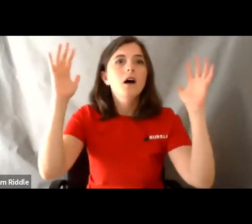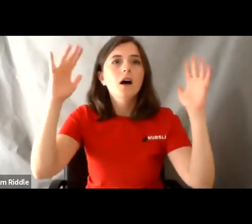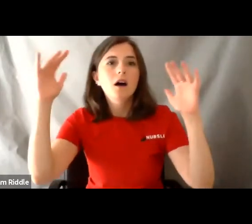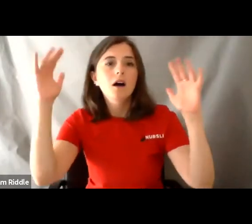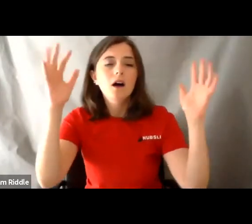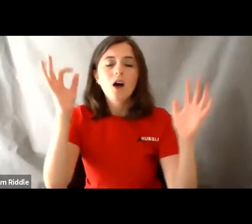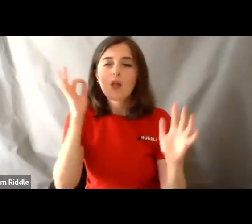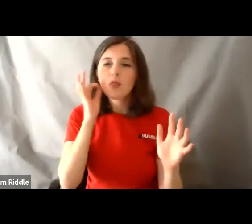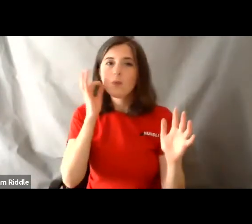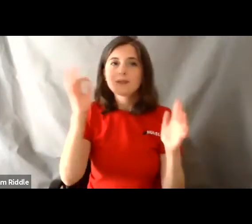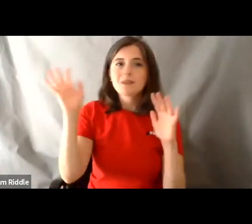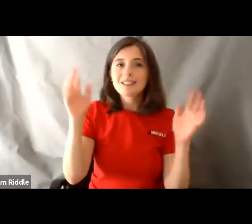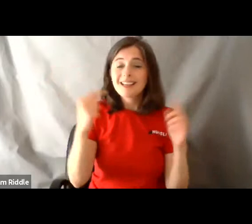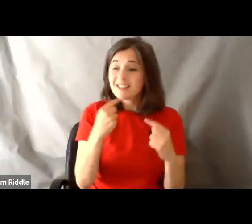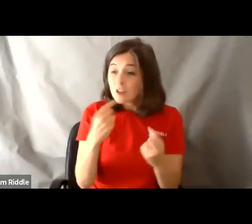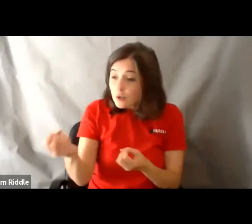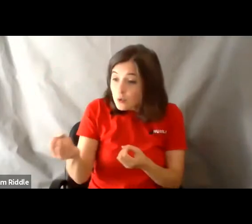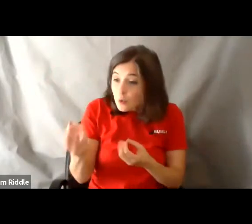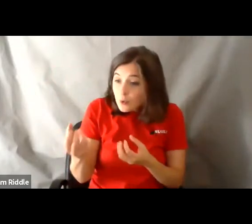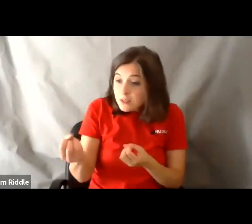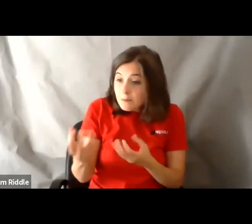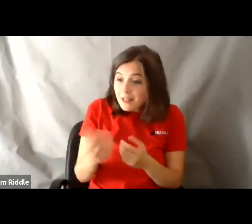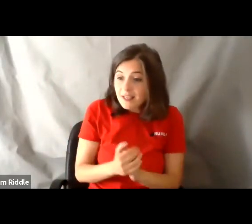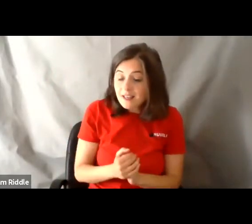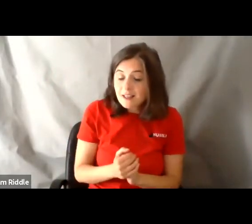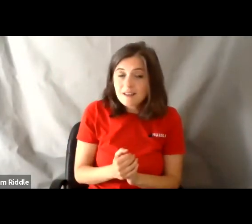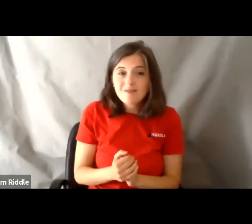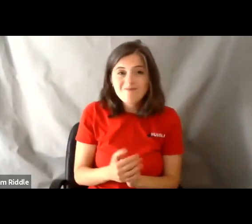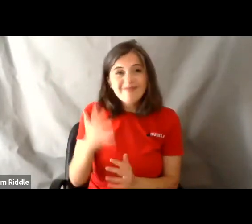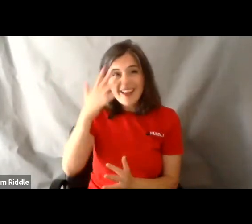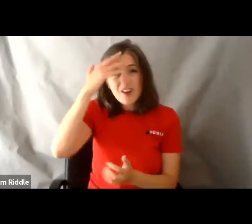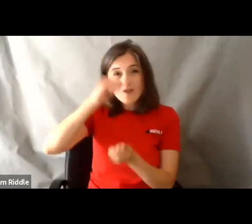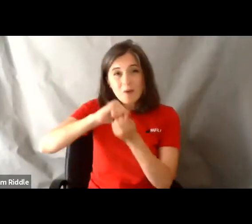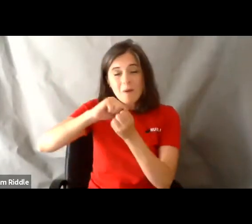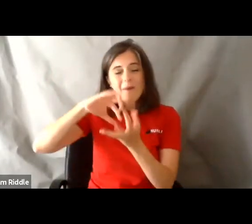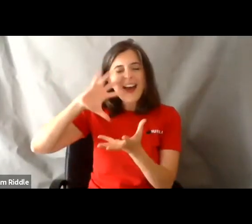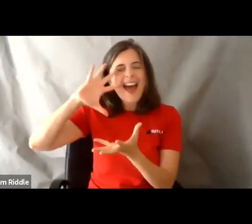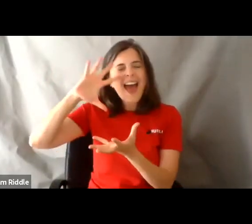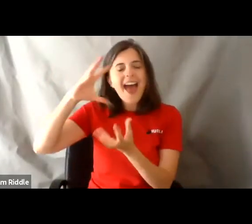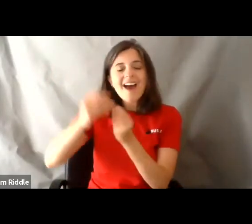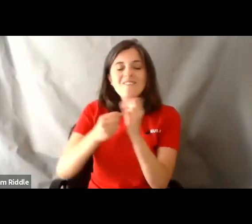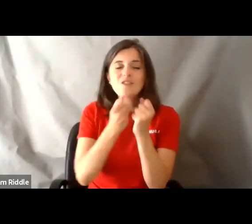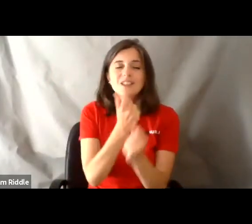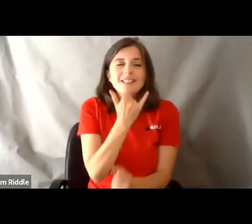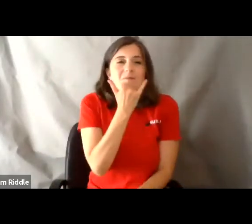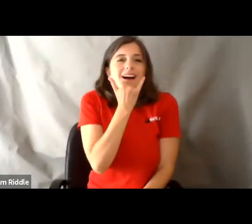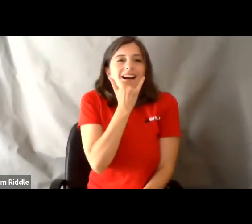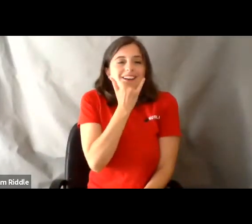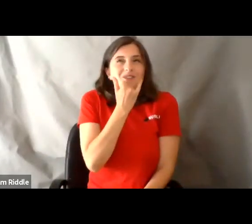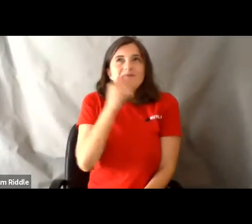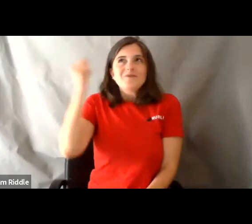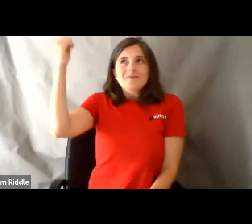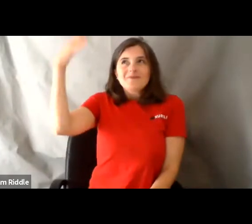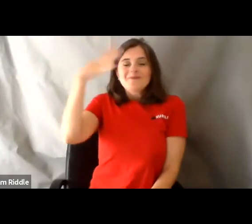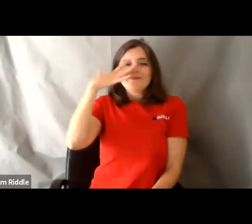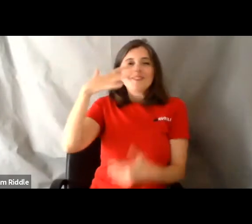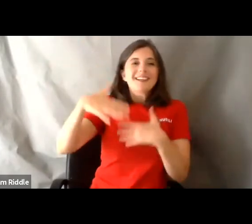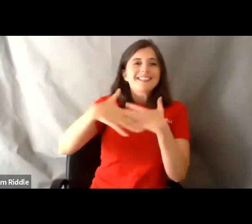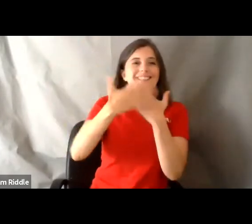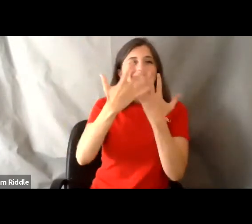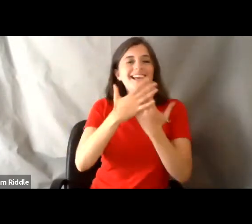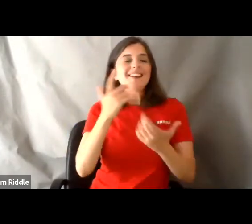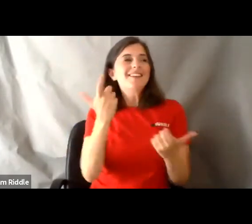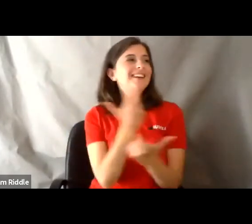of the leaves saying, talk to me. I remember every smile in the sun, the days of laughter and having